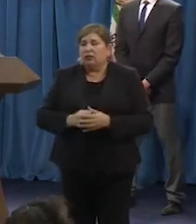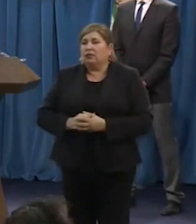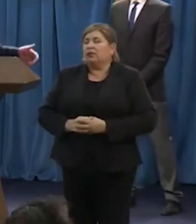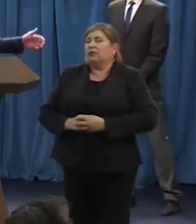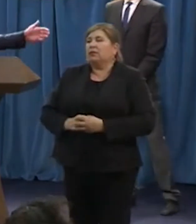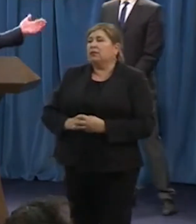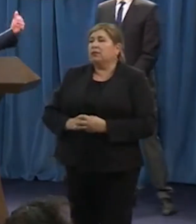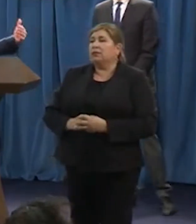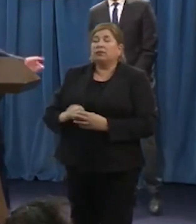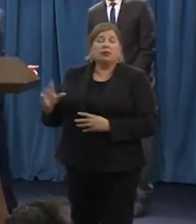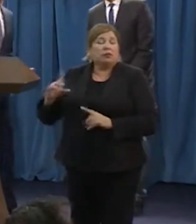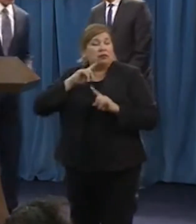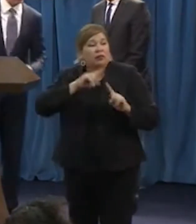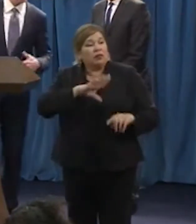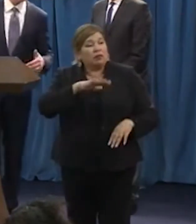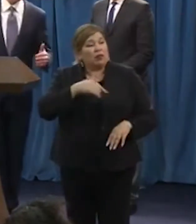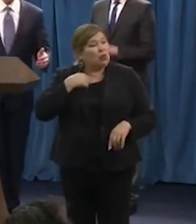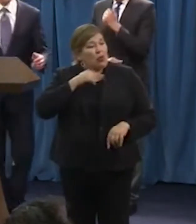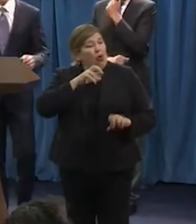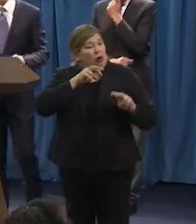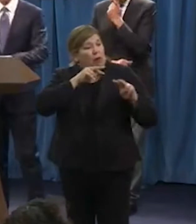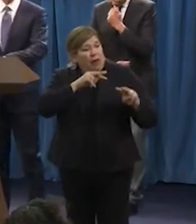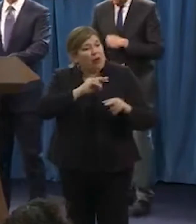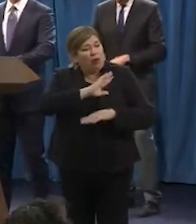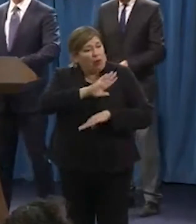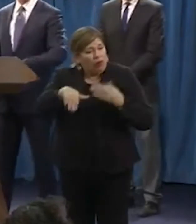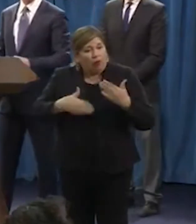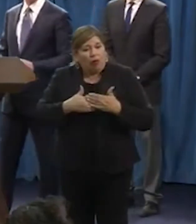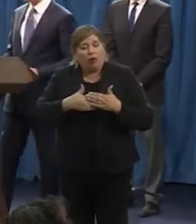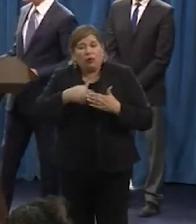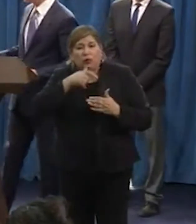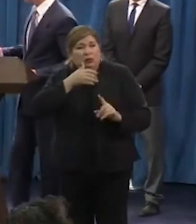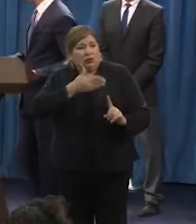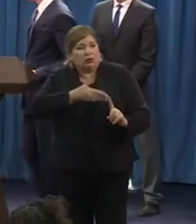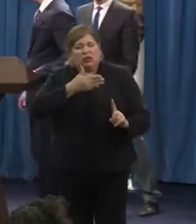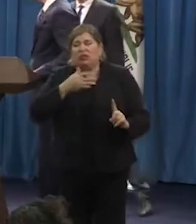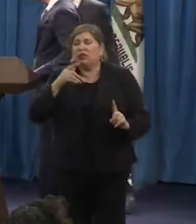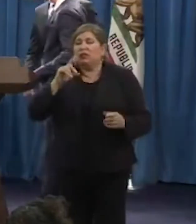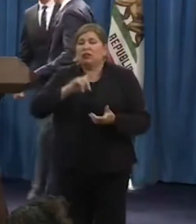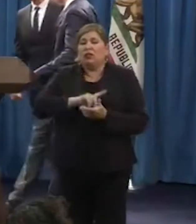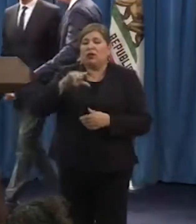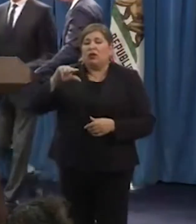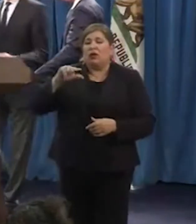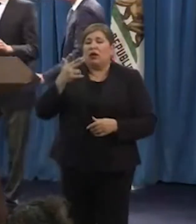all of them, and Dr. Galley could talk more about where they are in the protocols of testing.